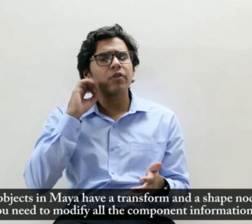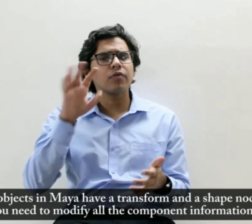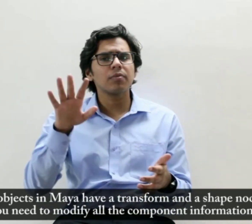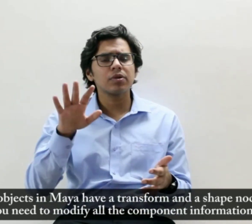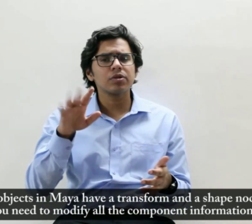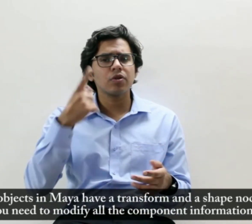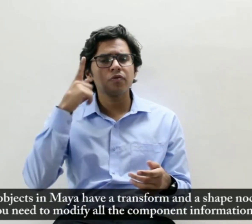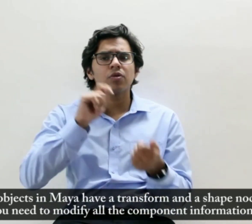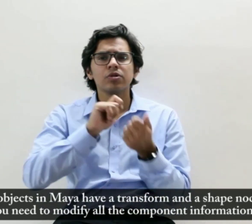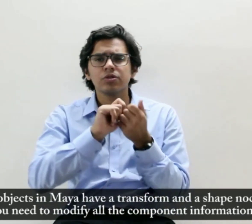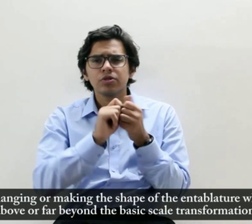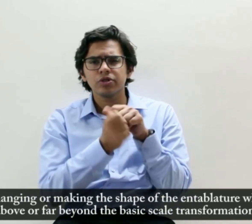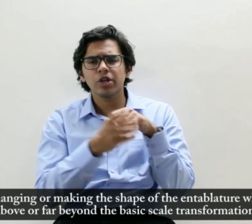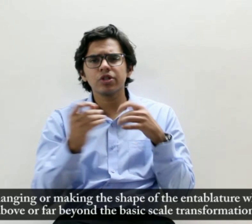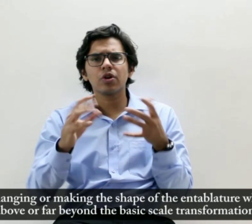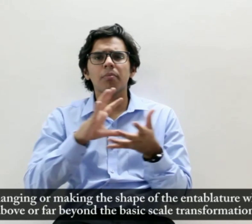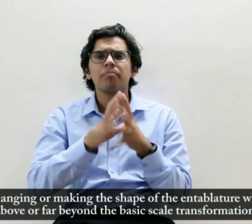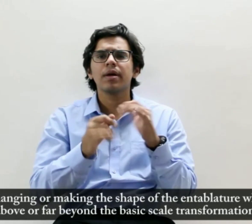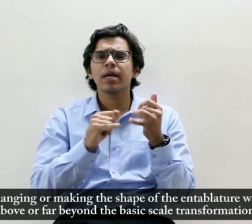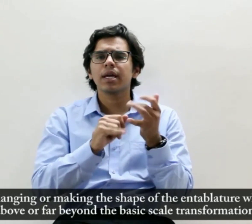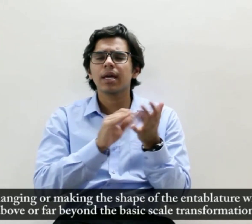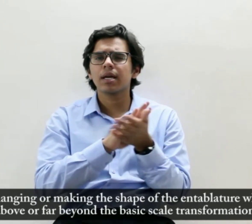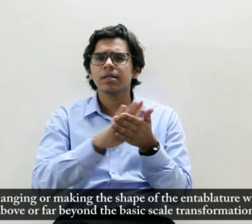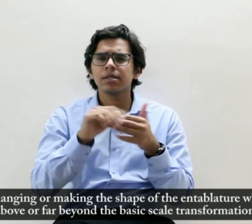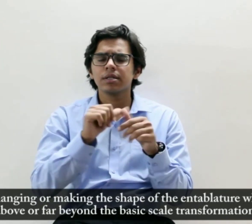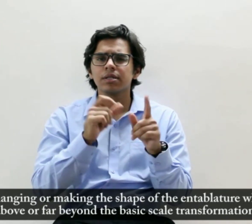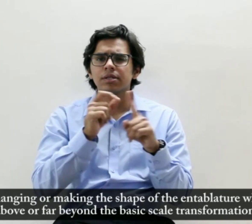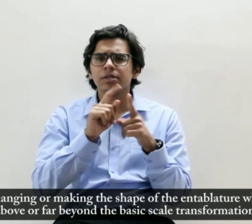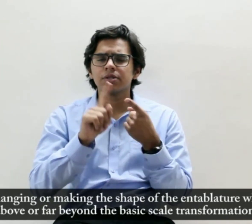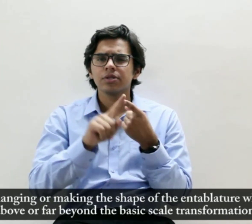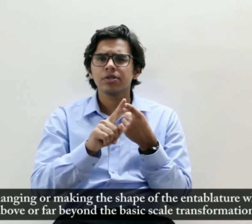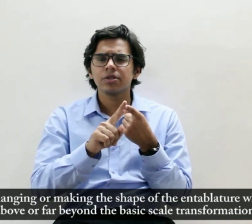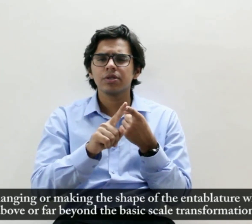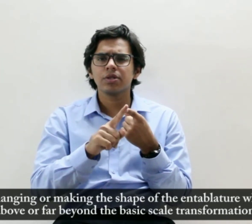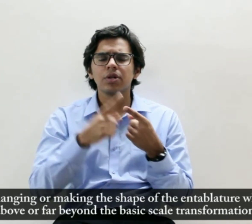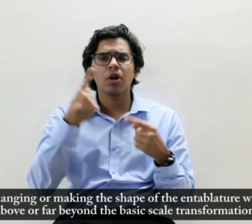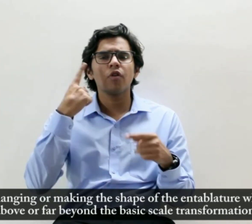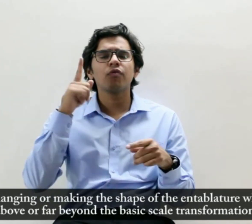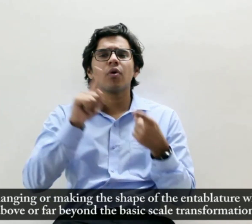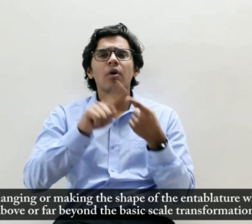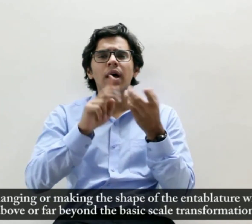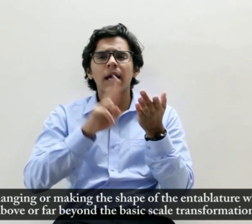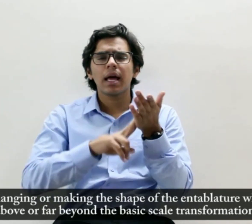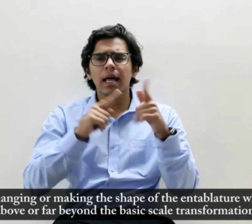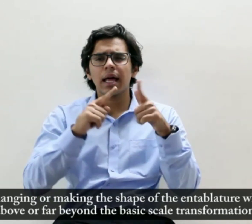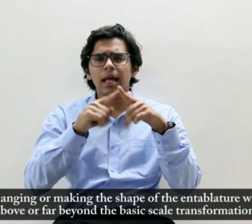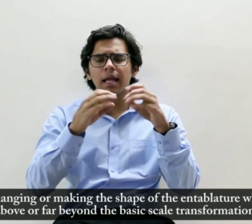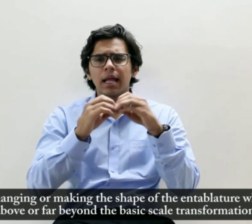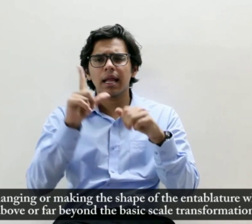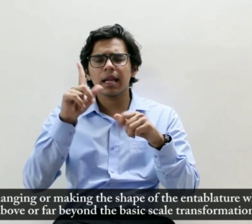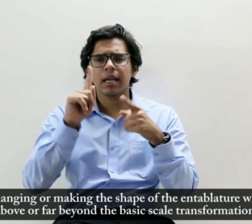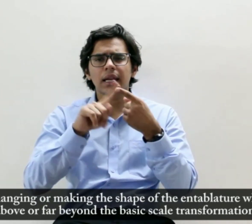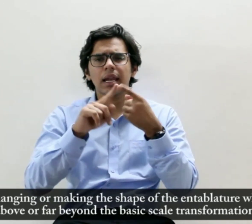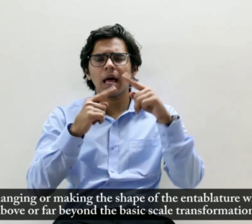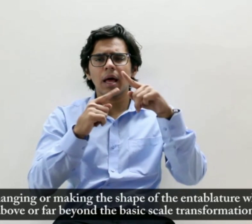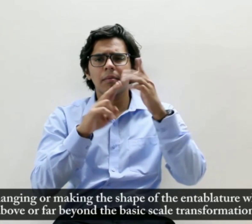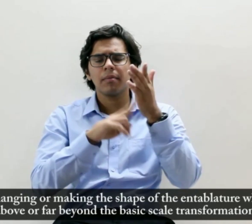For changing or making the shape of the entablature which is above or far beyond the basis